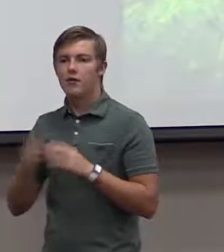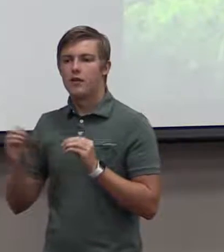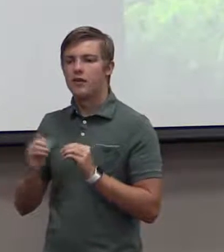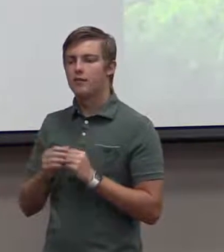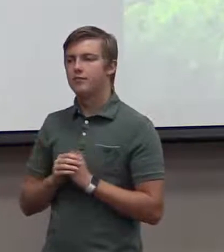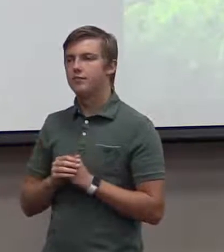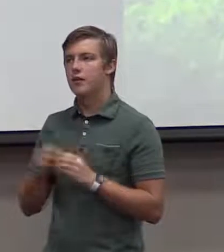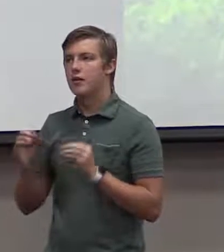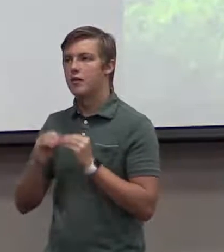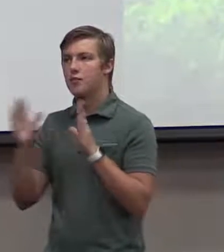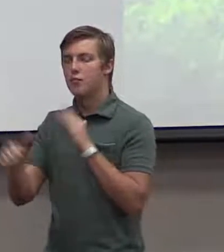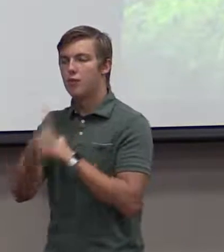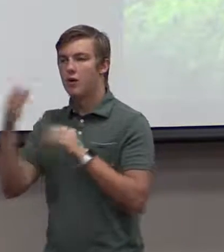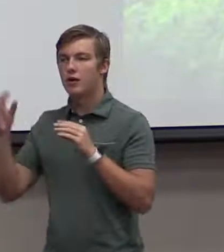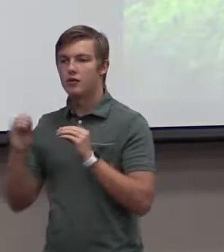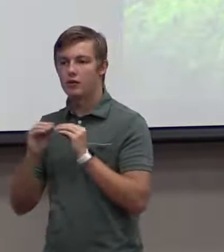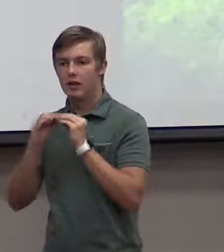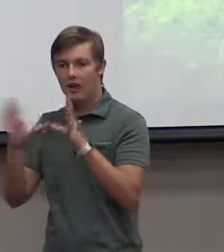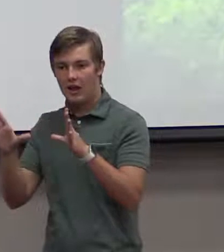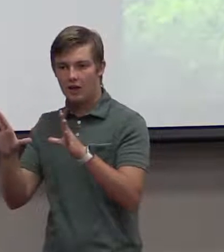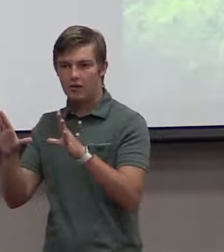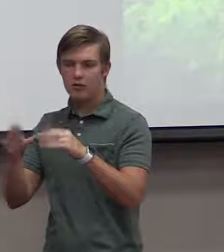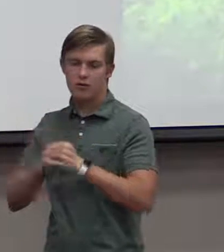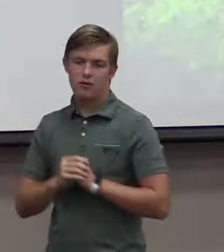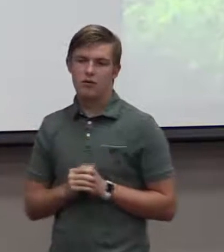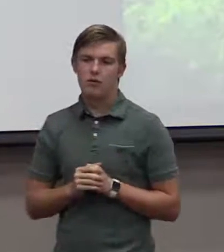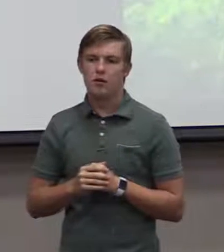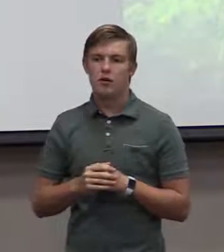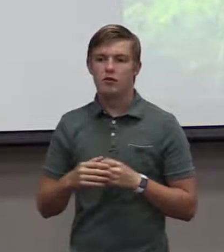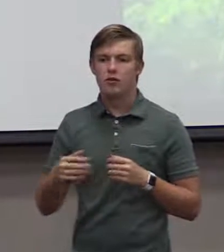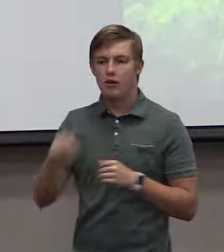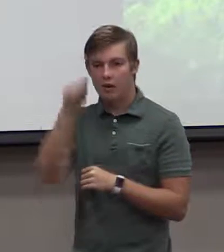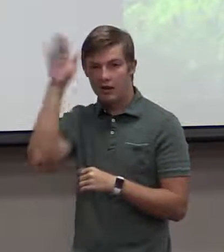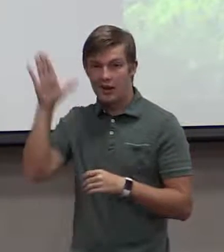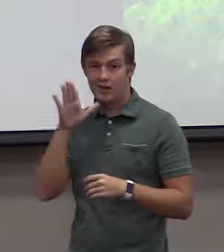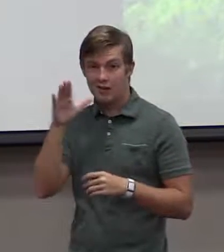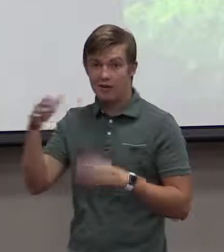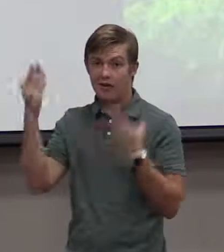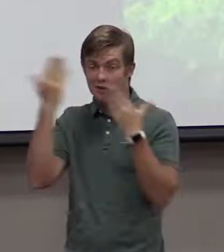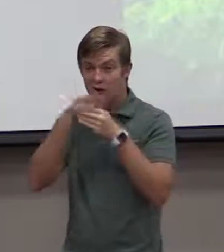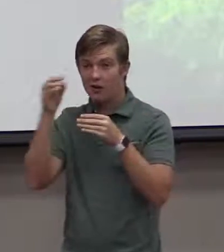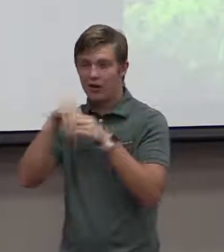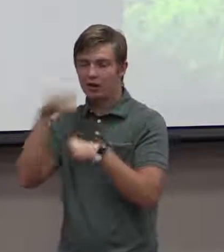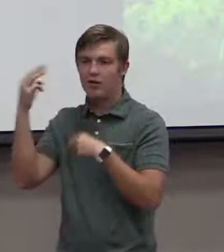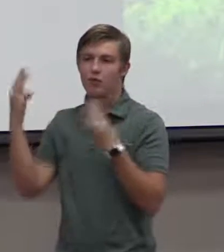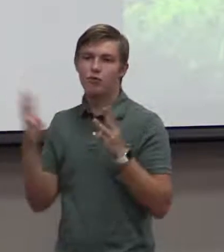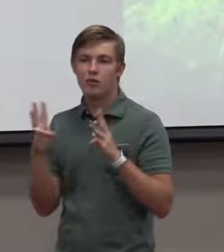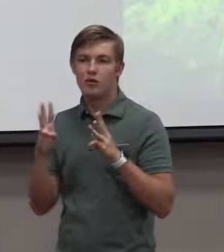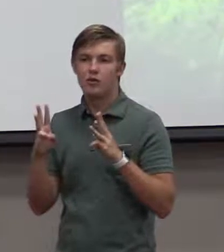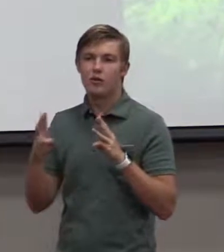And so Alaska, though physically dark during the winter, it's also spiritually